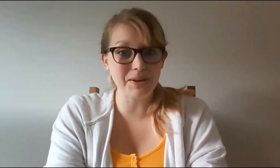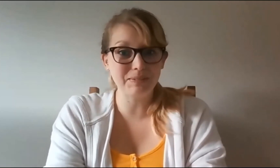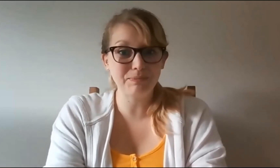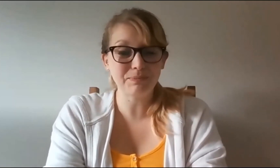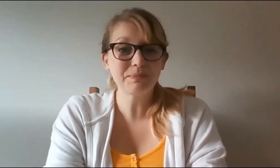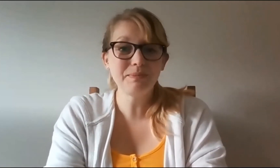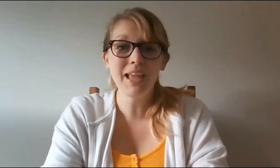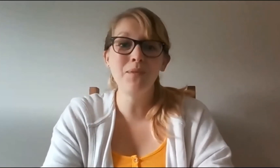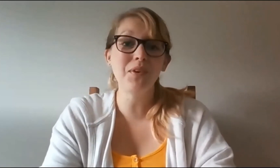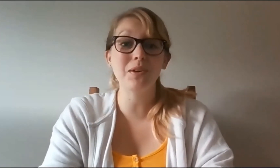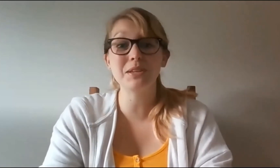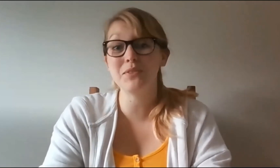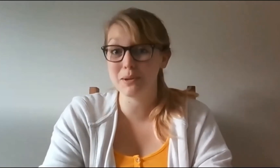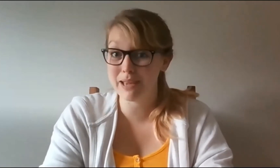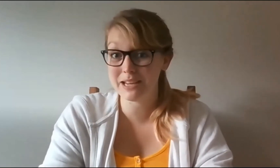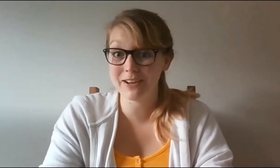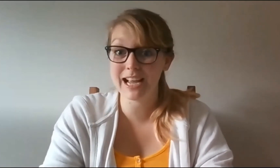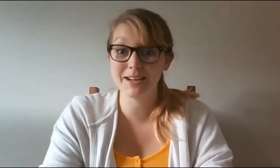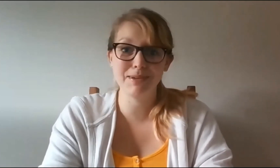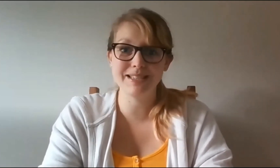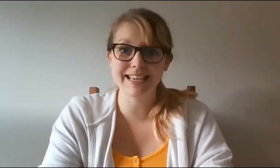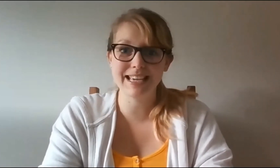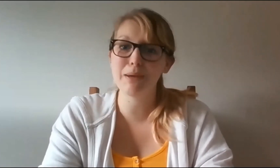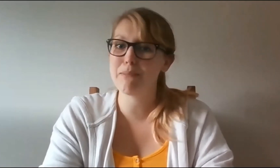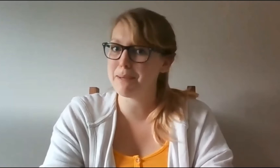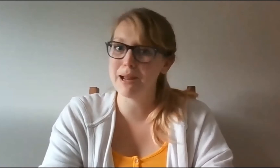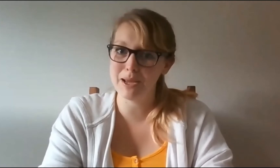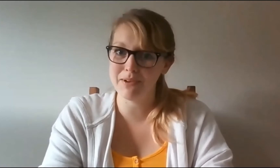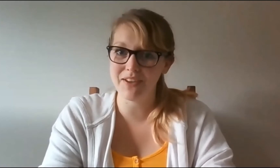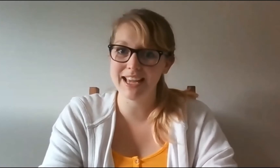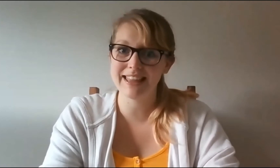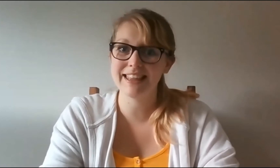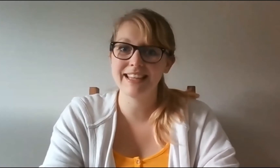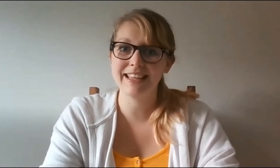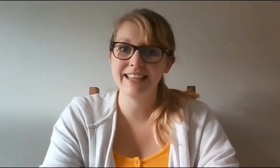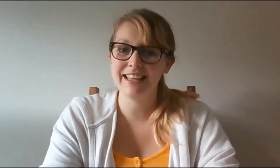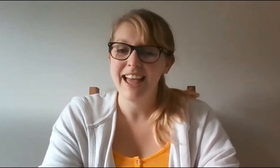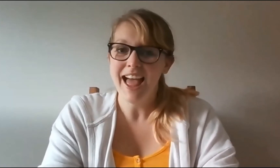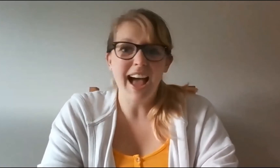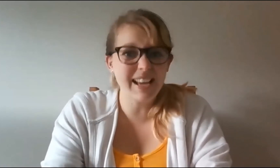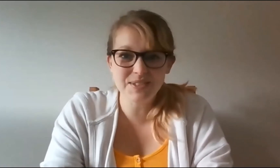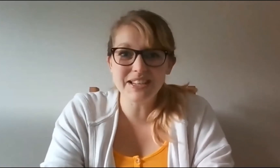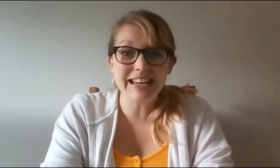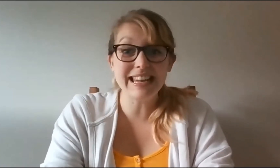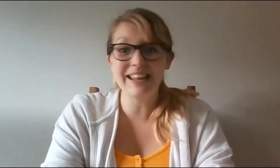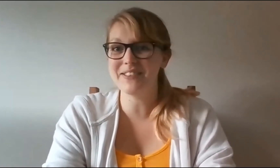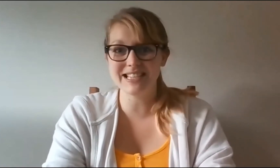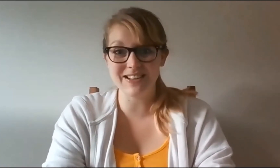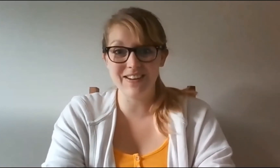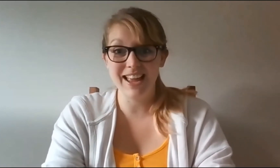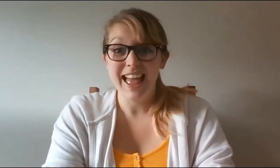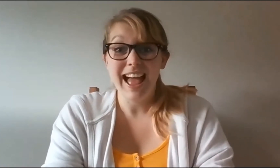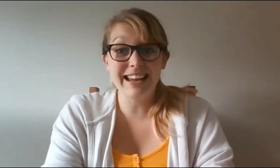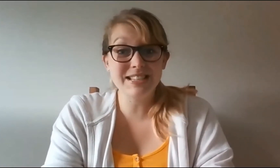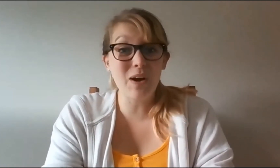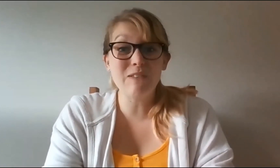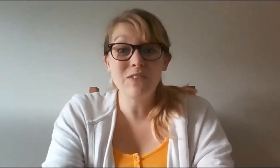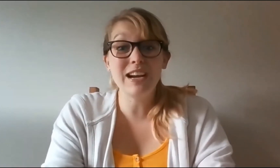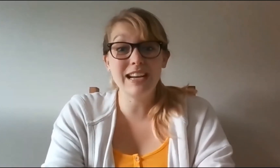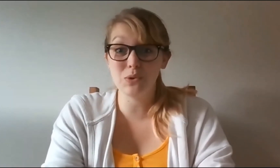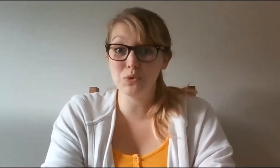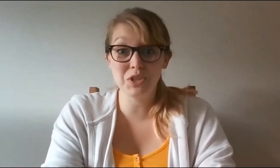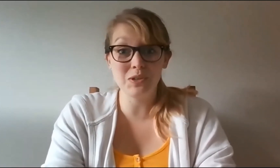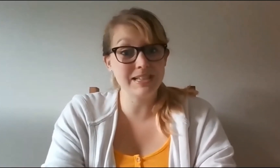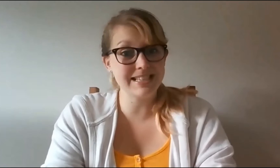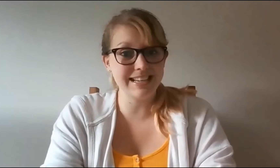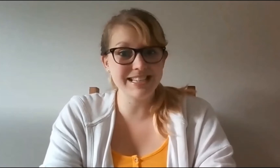pop song. And you've got to Make Your Own Kind of Music by Paloma Faith. I absolutely love this song, and it's got a